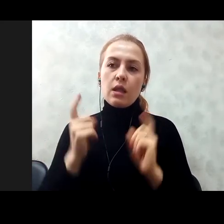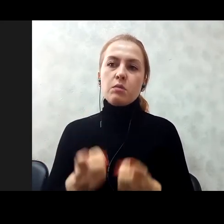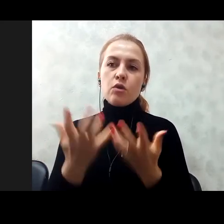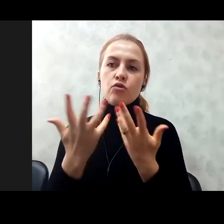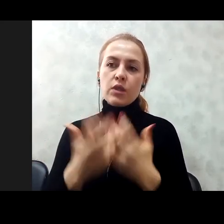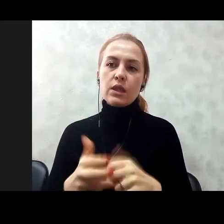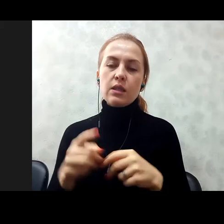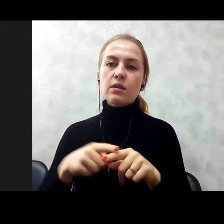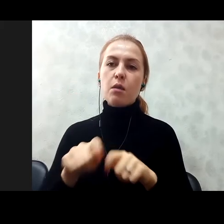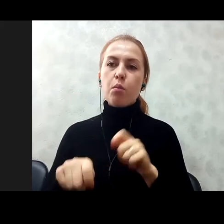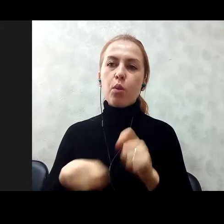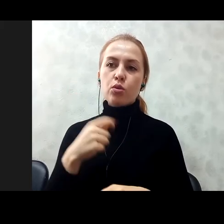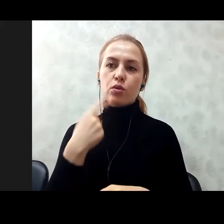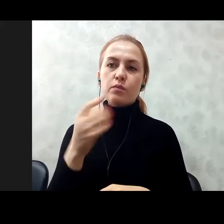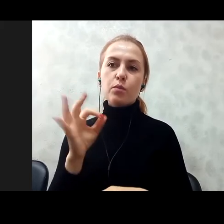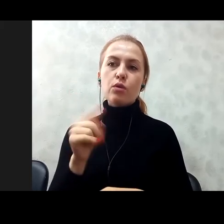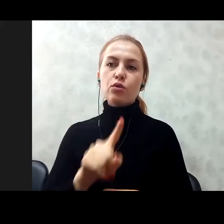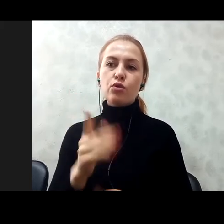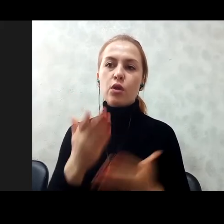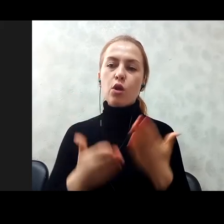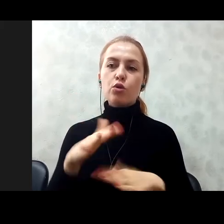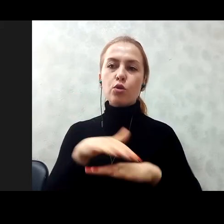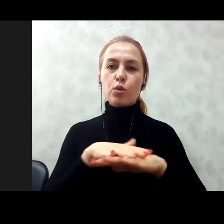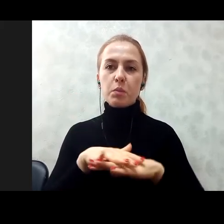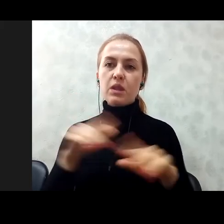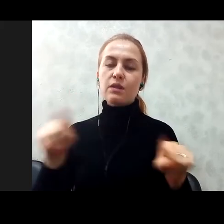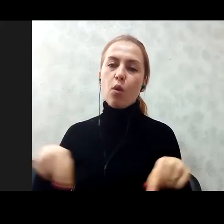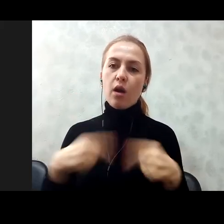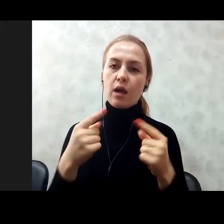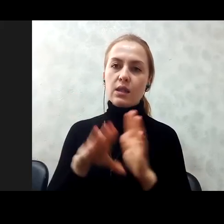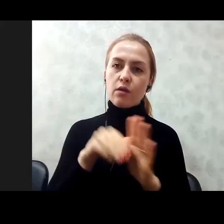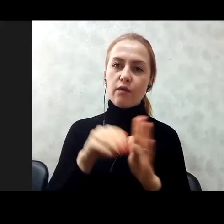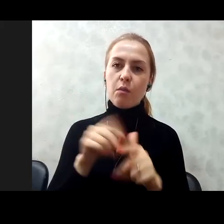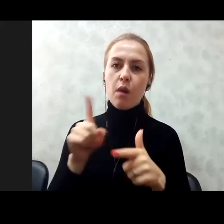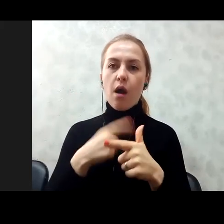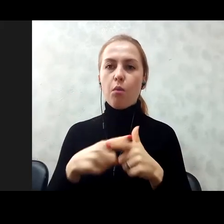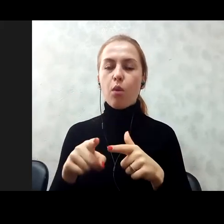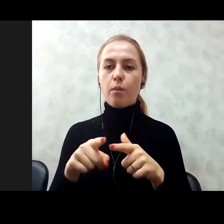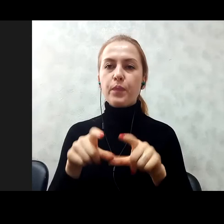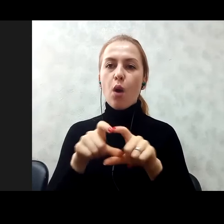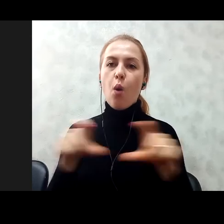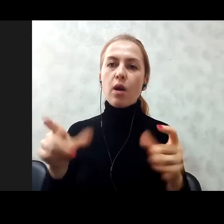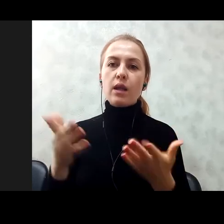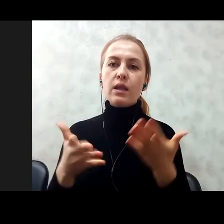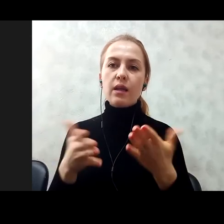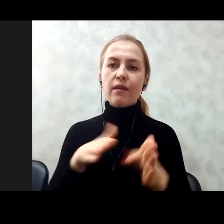So the number of such violations or irregularities testifies that if